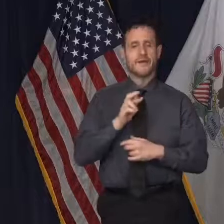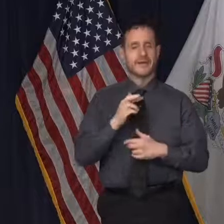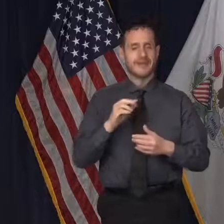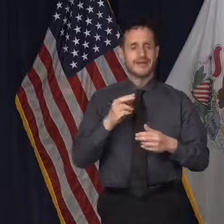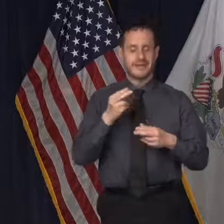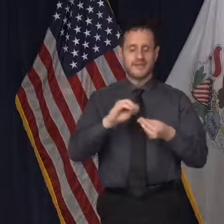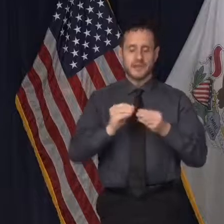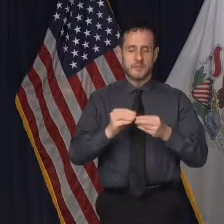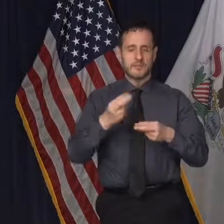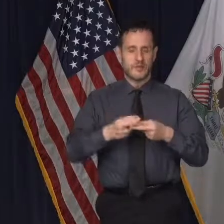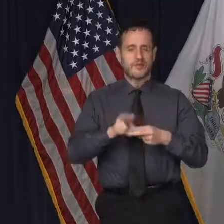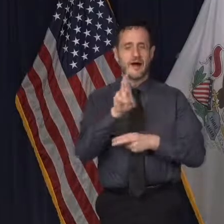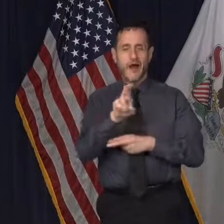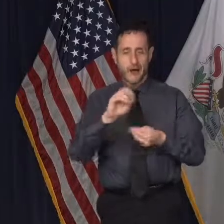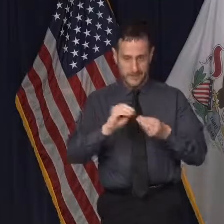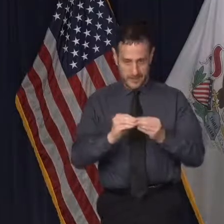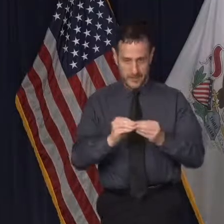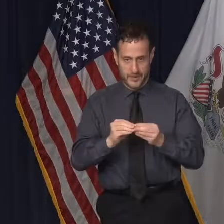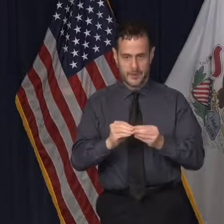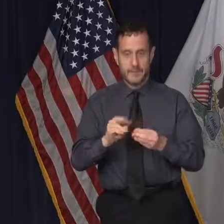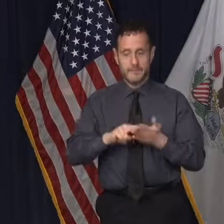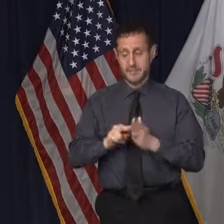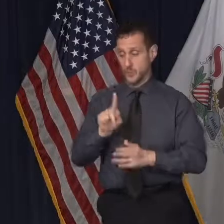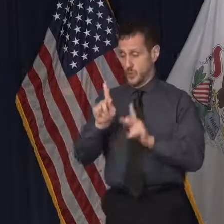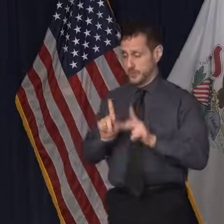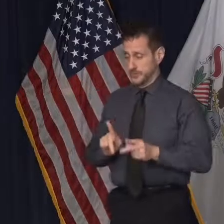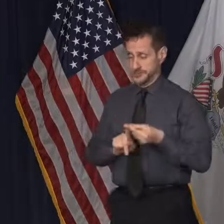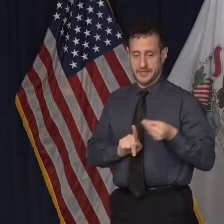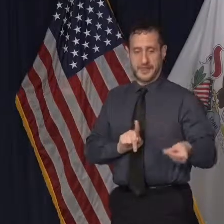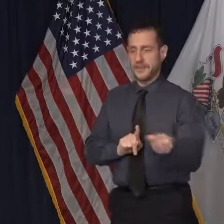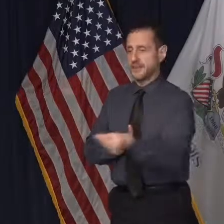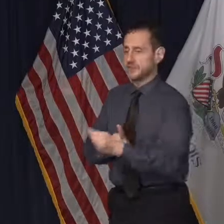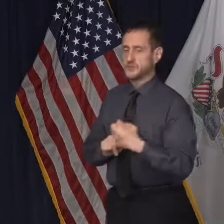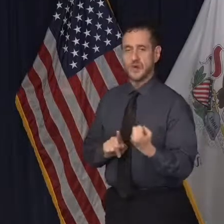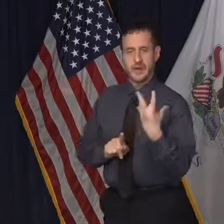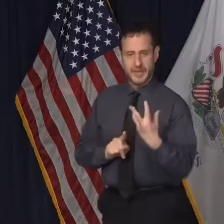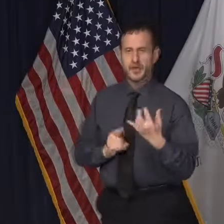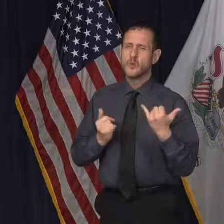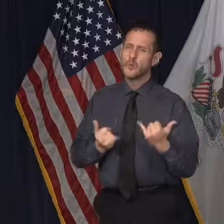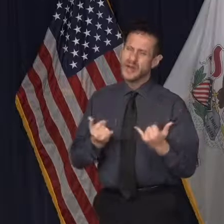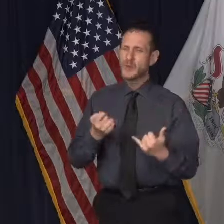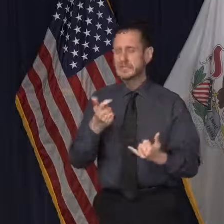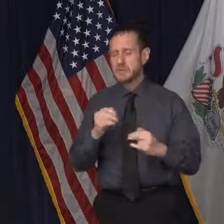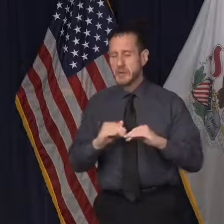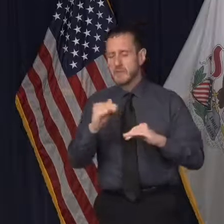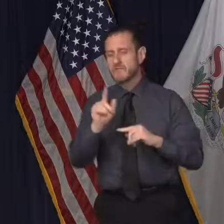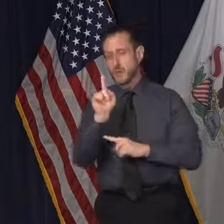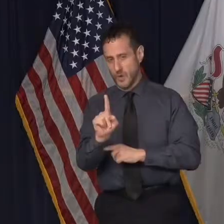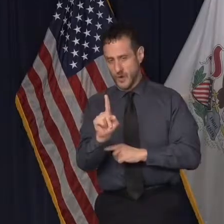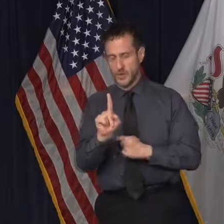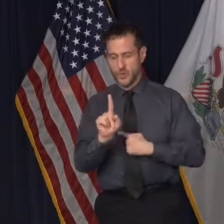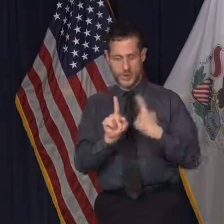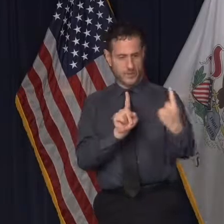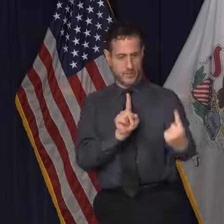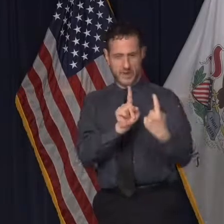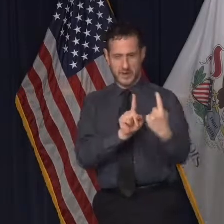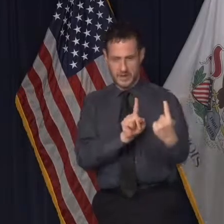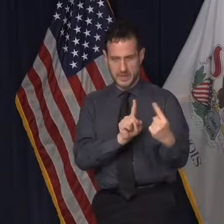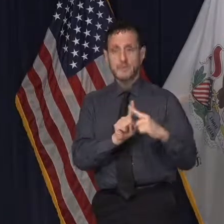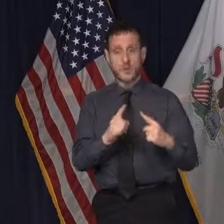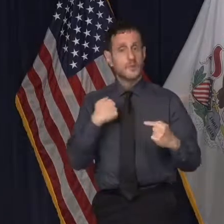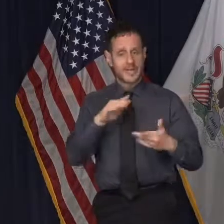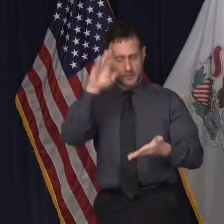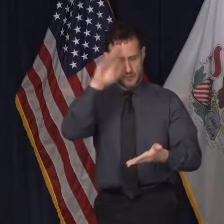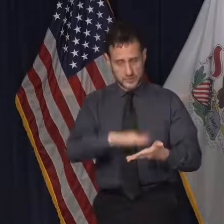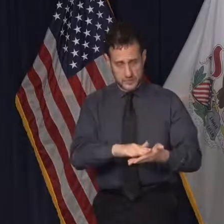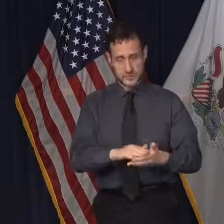so close, so these additional steps will get us where we need to be. Models do suggest that public mask wearing is